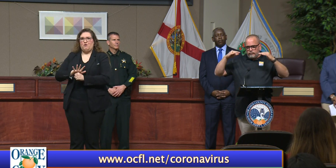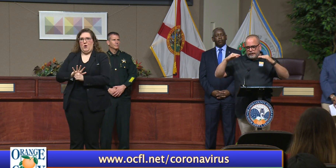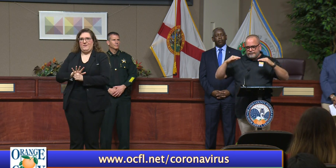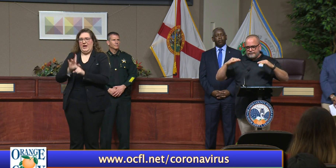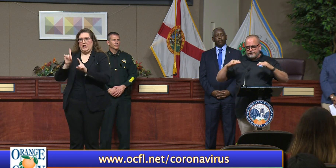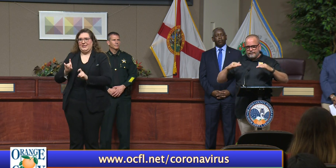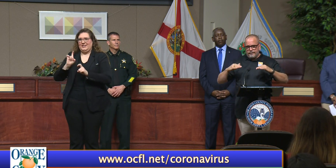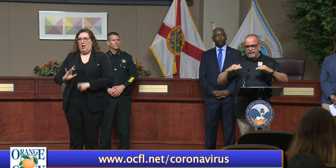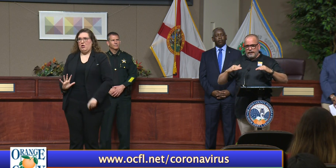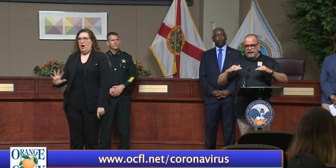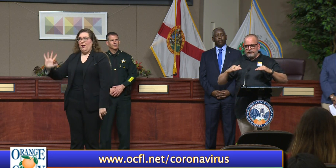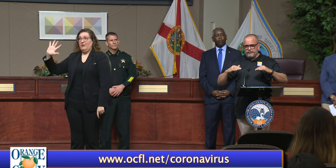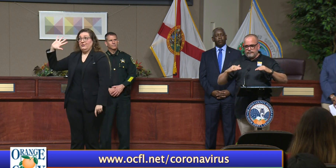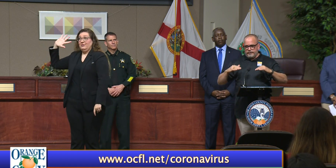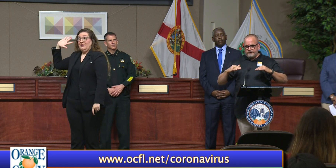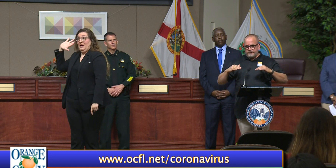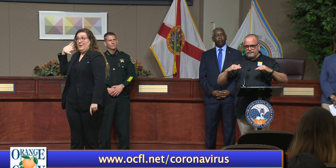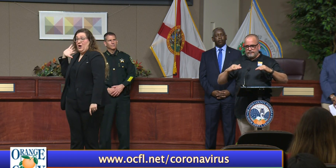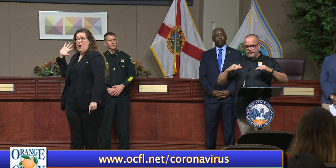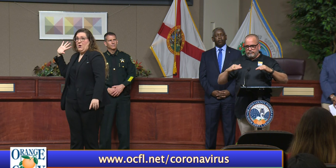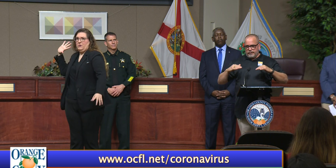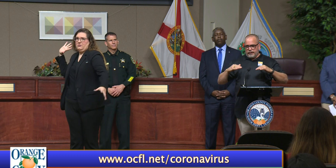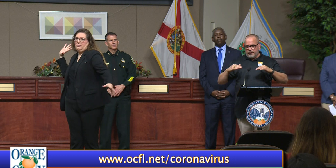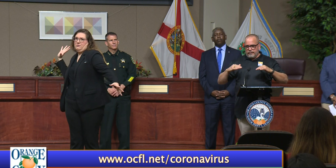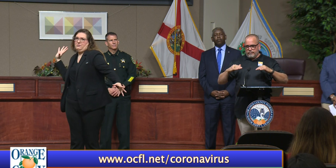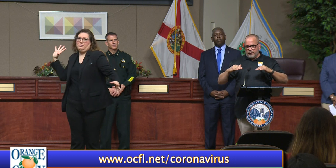of new cases decrease